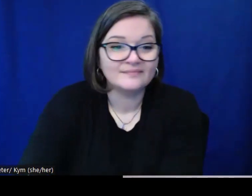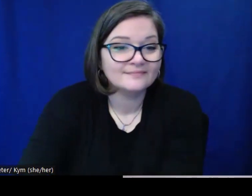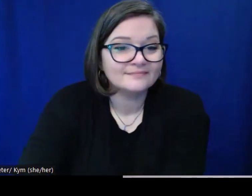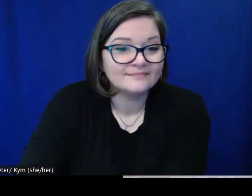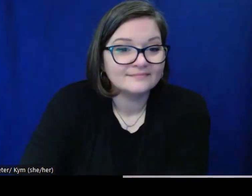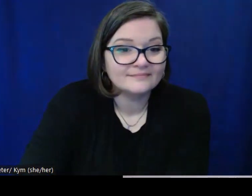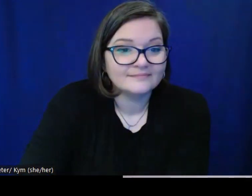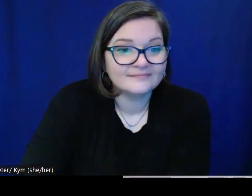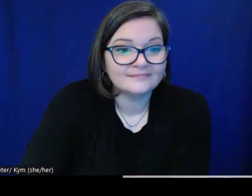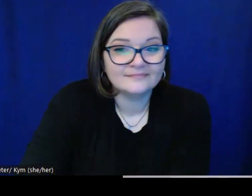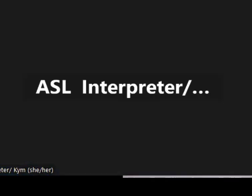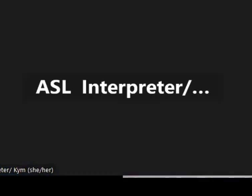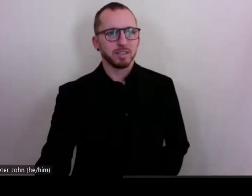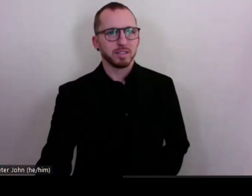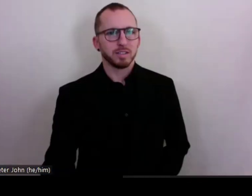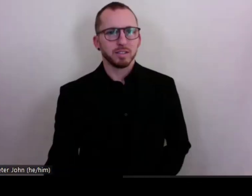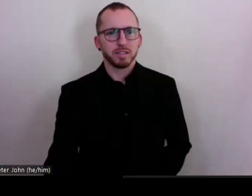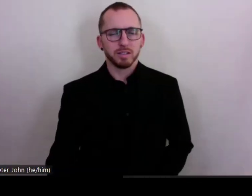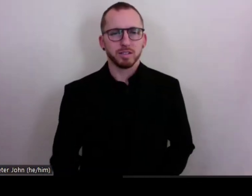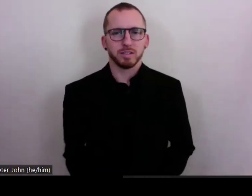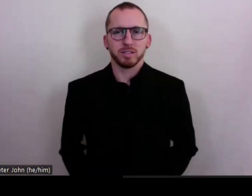Oh no, what did I just do?